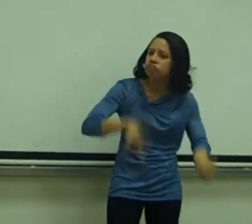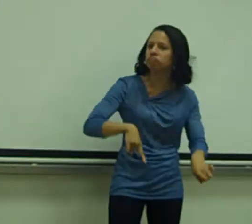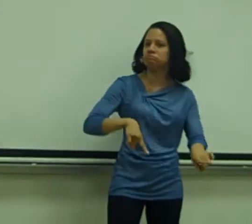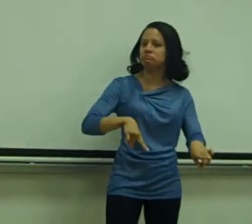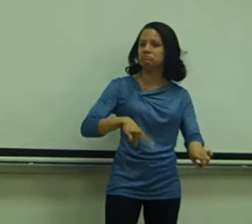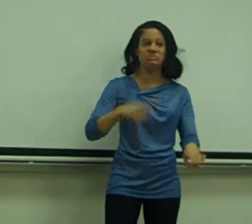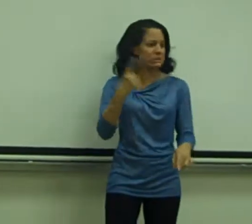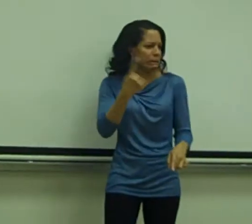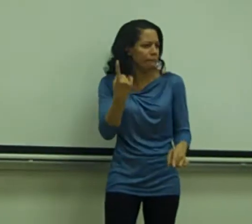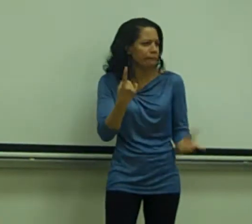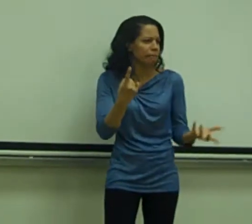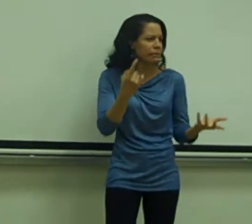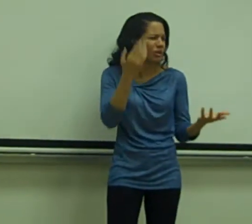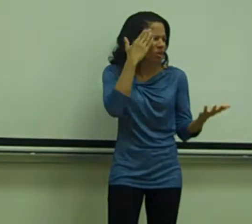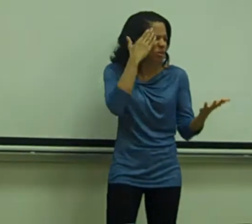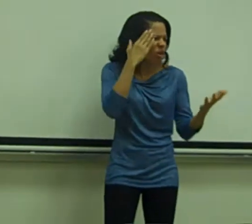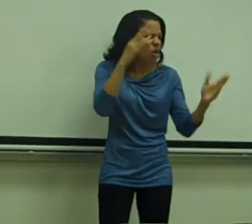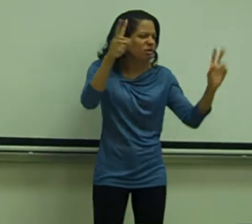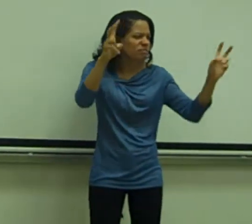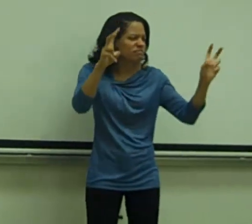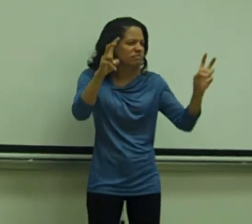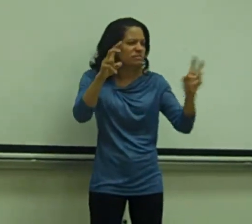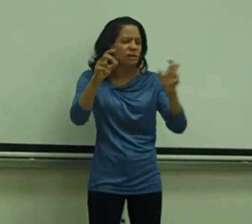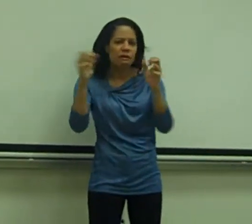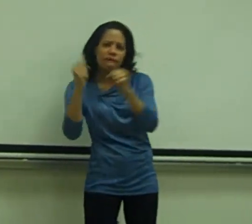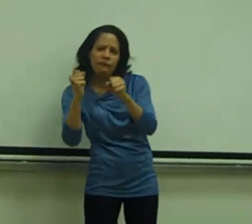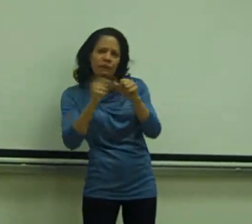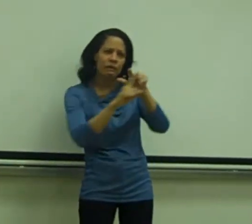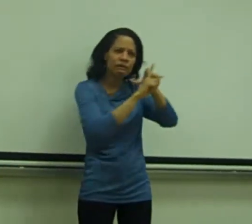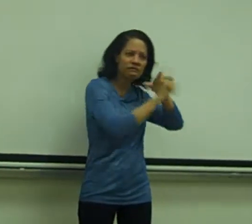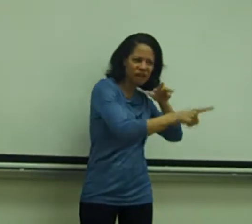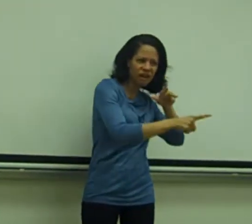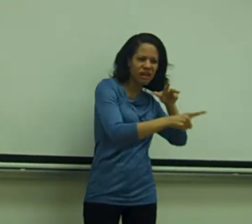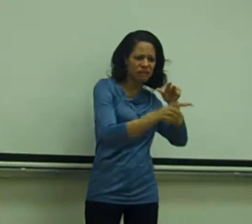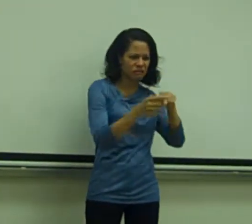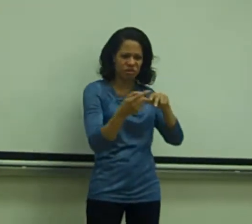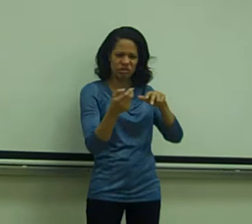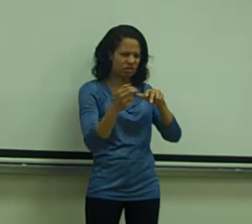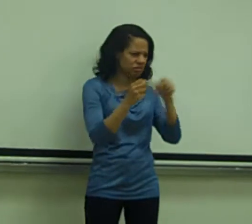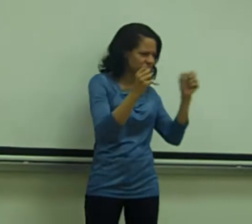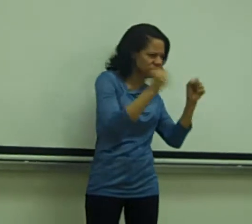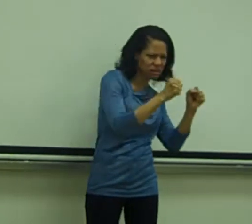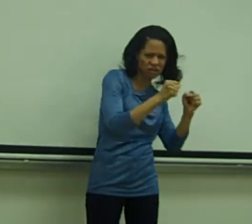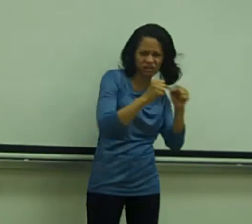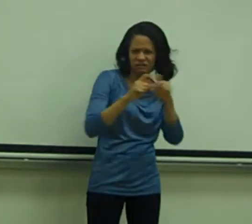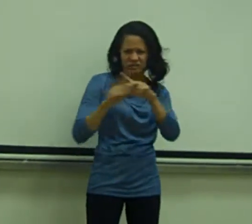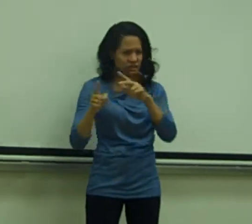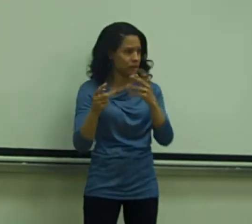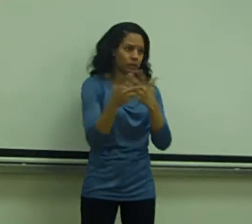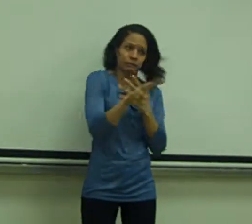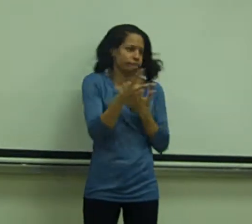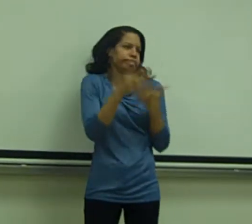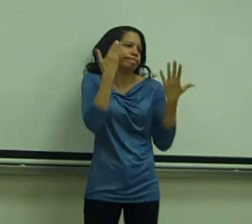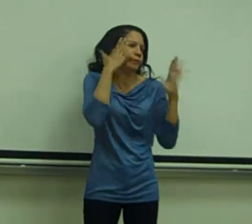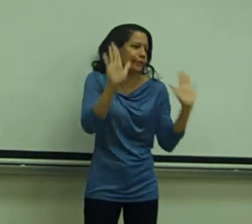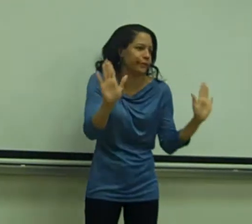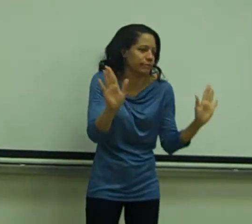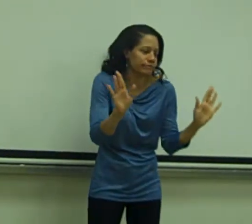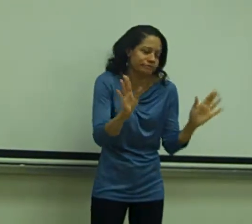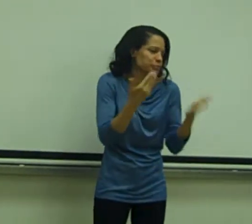flight or fight response, or the other way around, fight or flight. It's a fight or flight response to